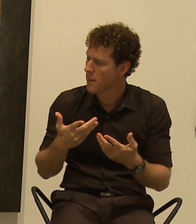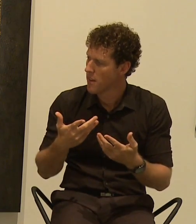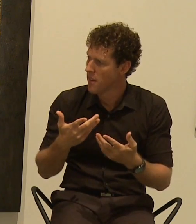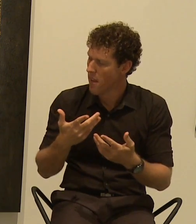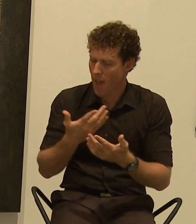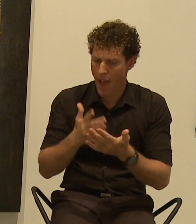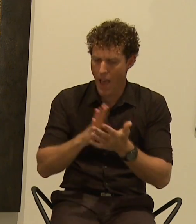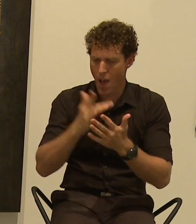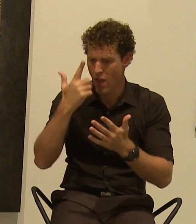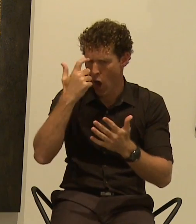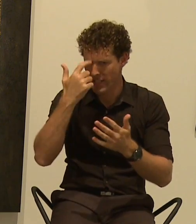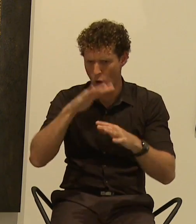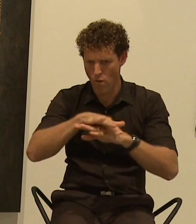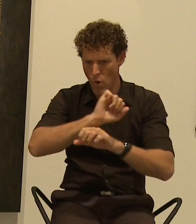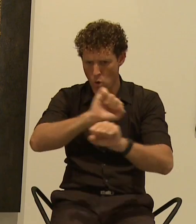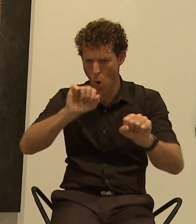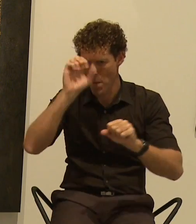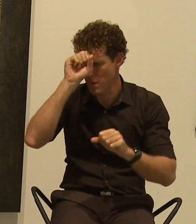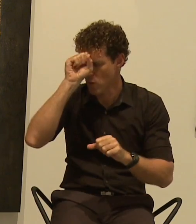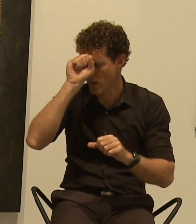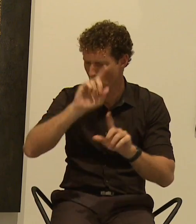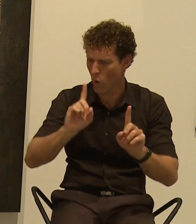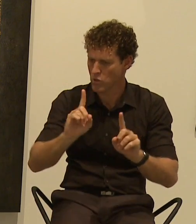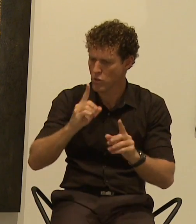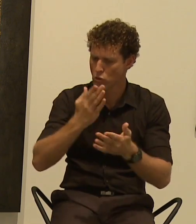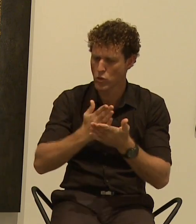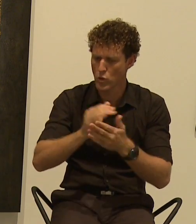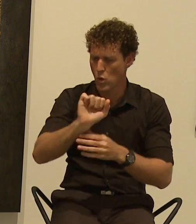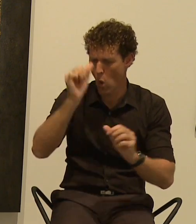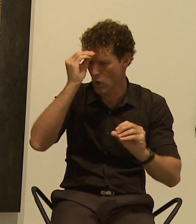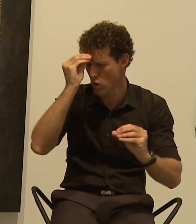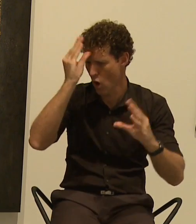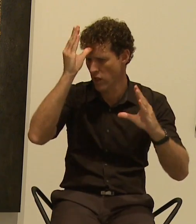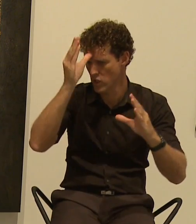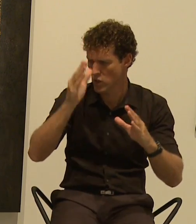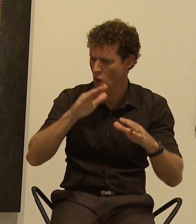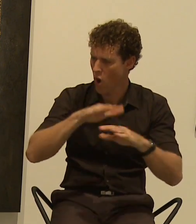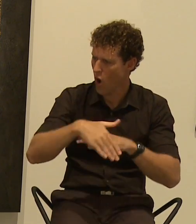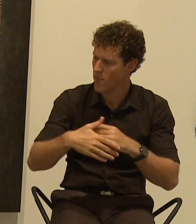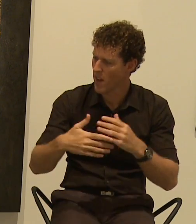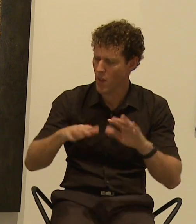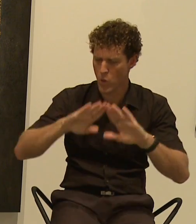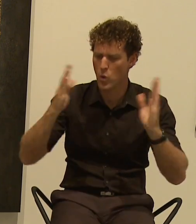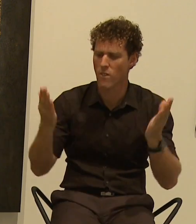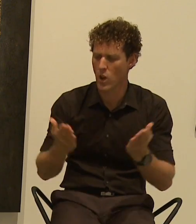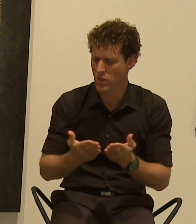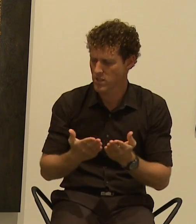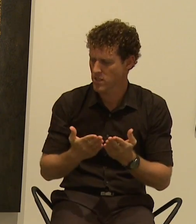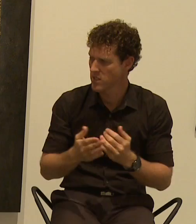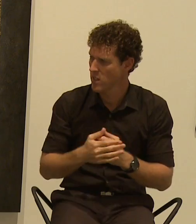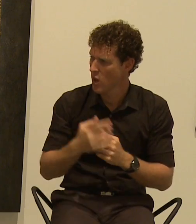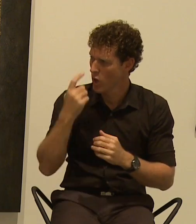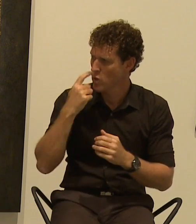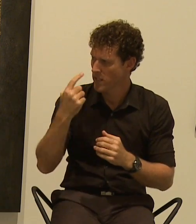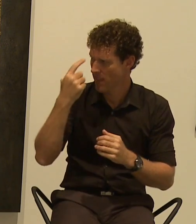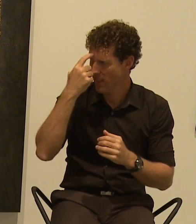that idea of memory and like knowledge of our existence in the universe. So it's kind of like about that,